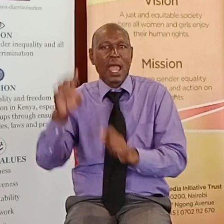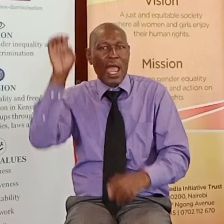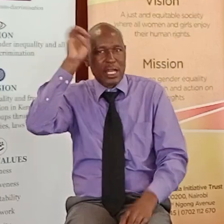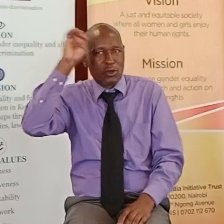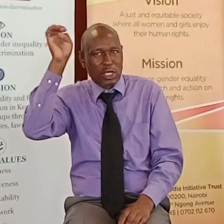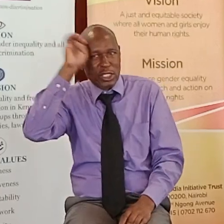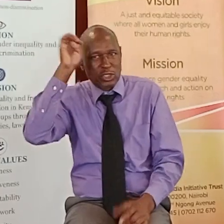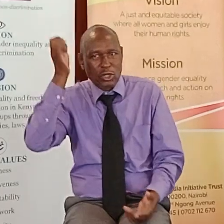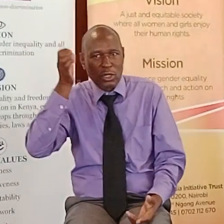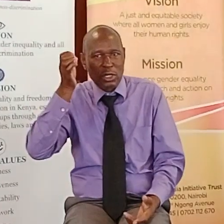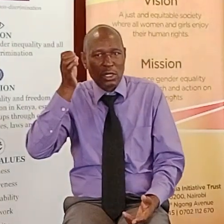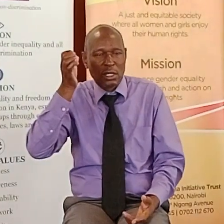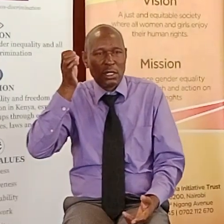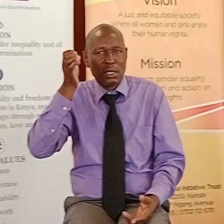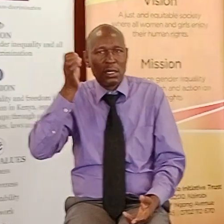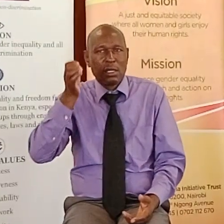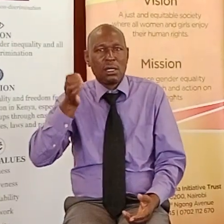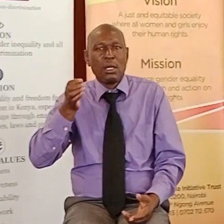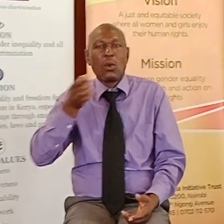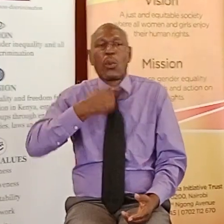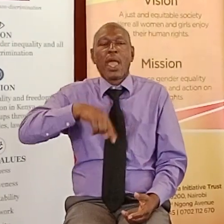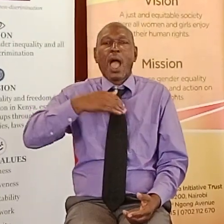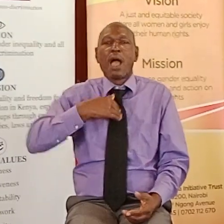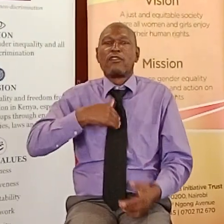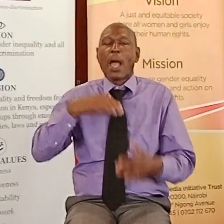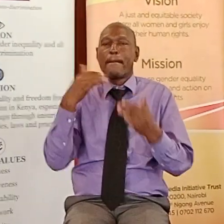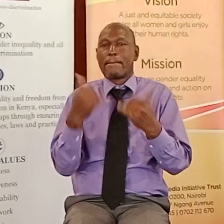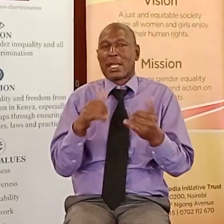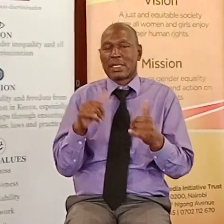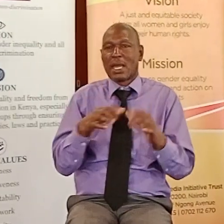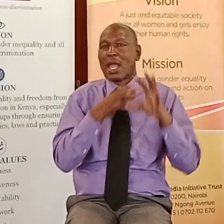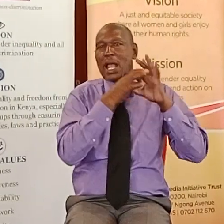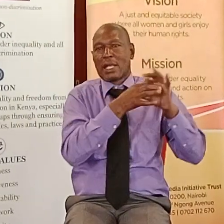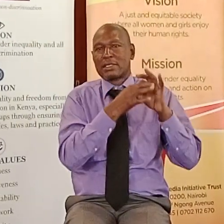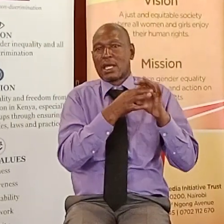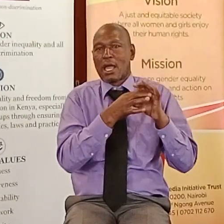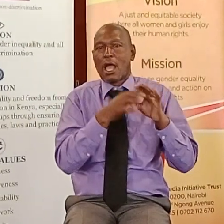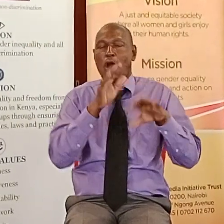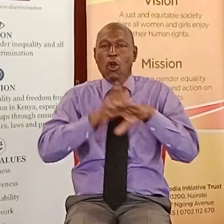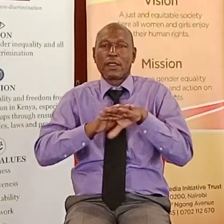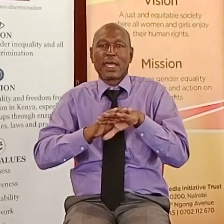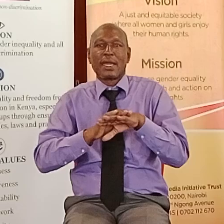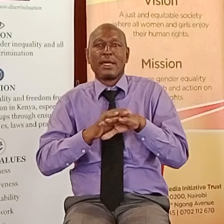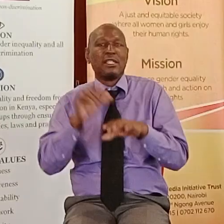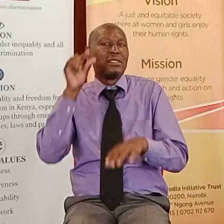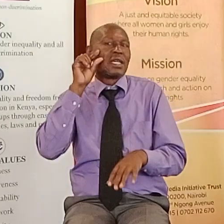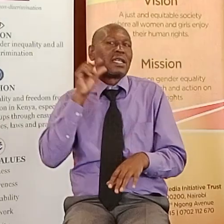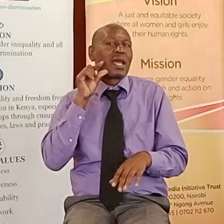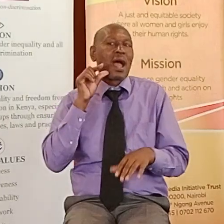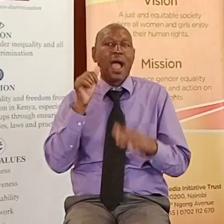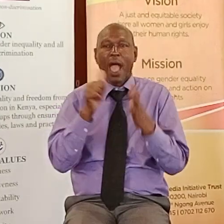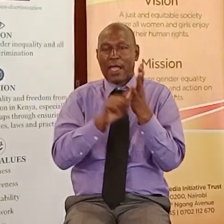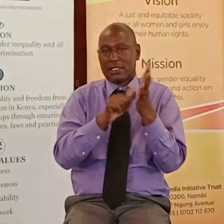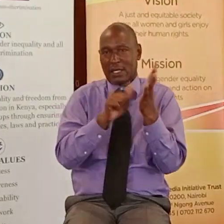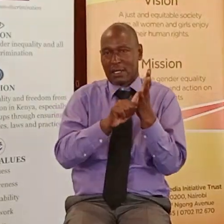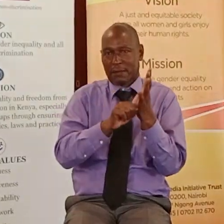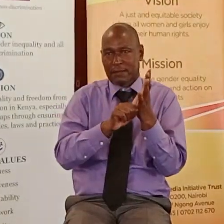about health, we have played catch up on the gender agenda. That means that we develop policies,